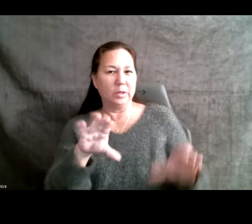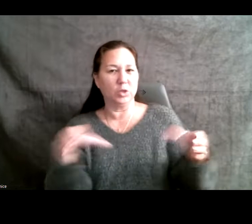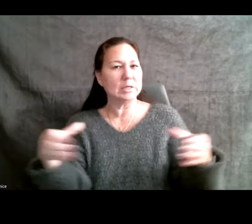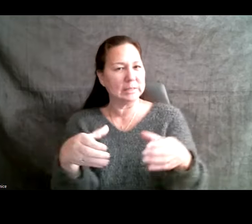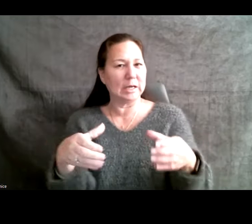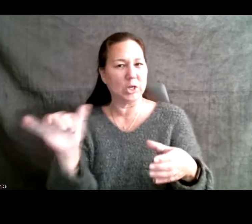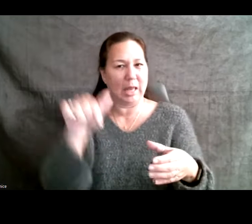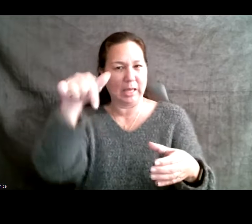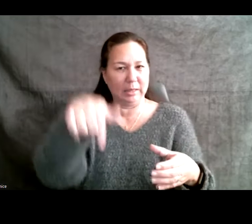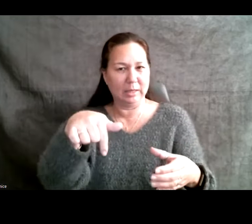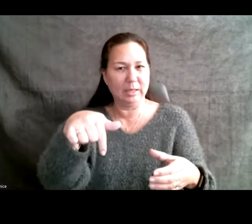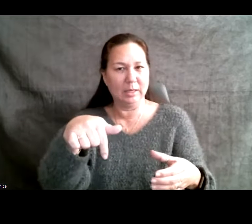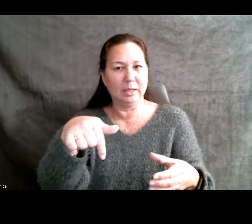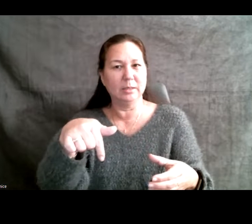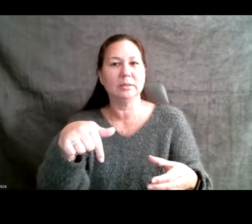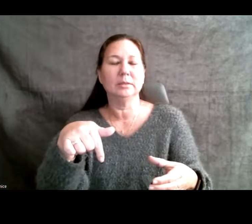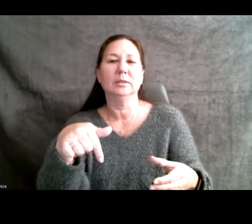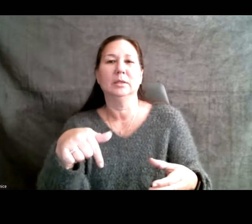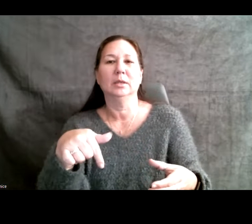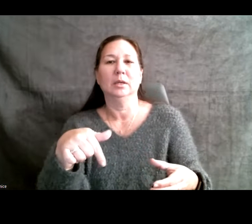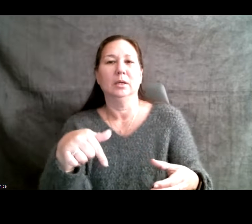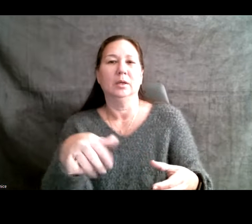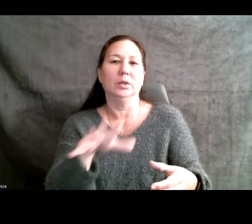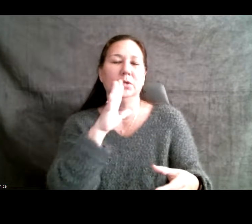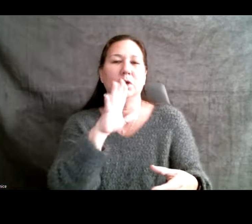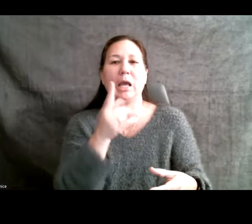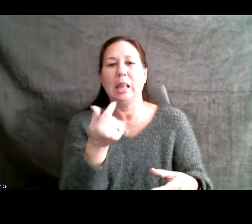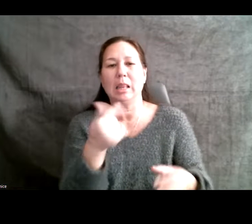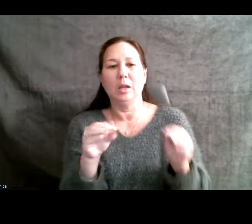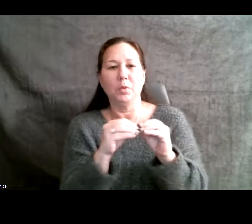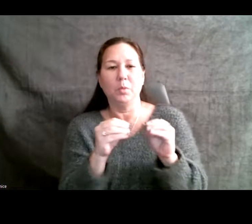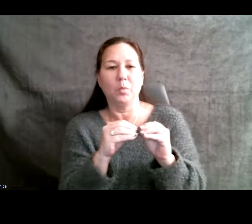talking with a little more of sort of a